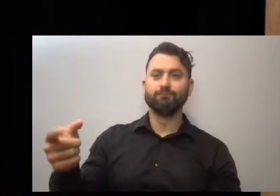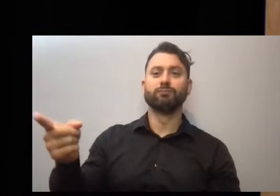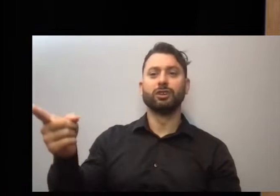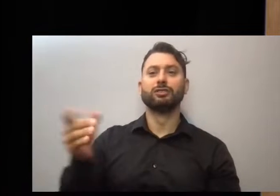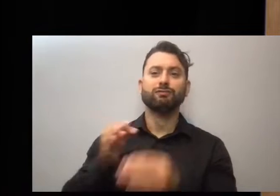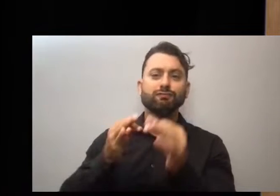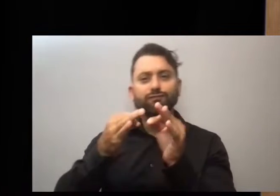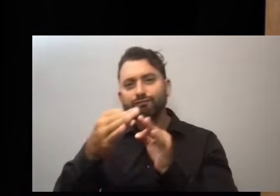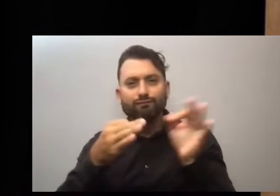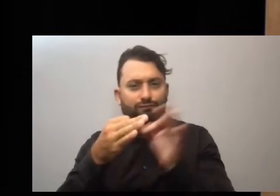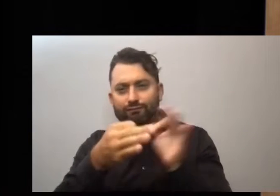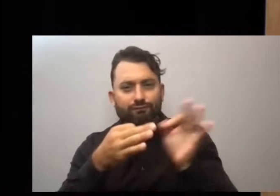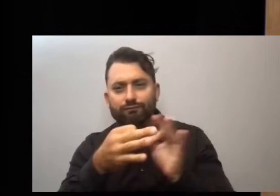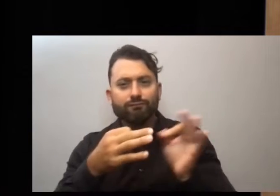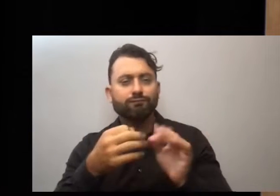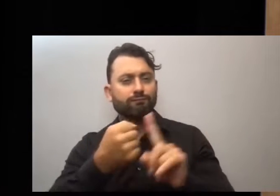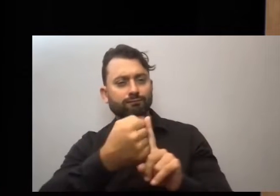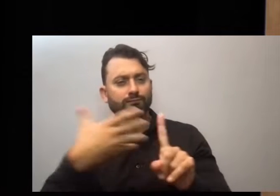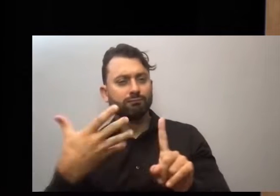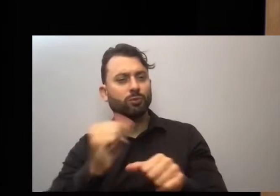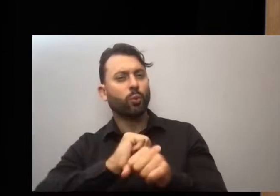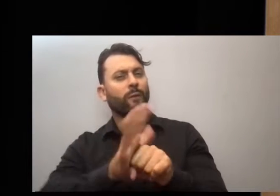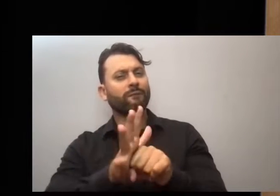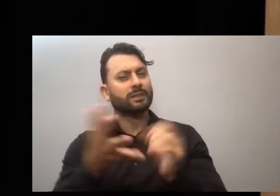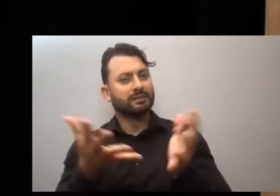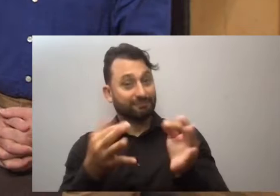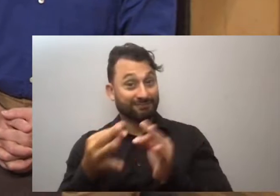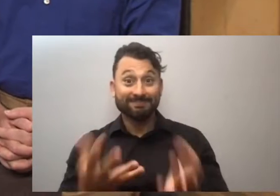and she's going to tell us more about COVID.